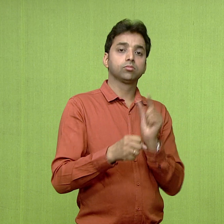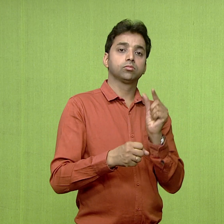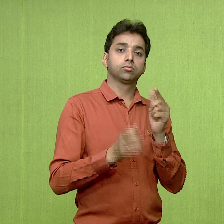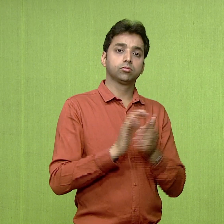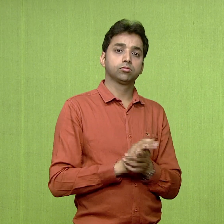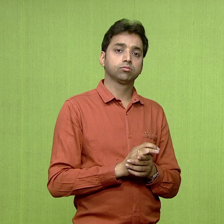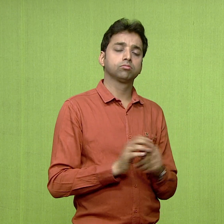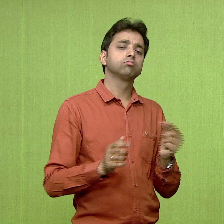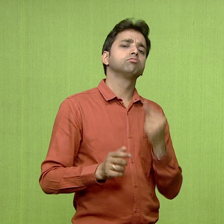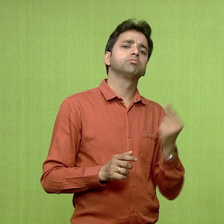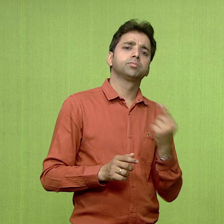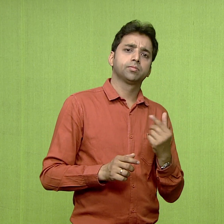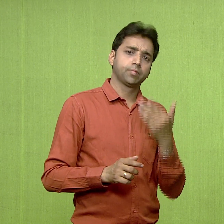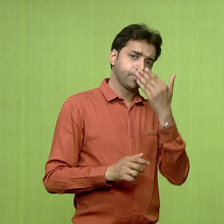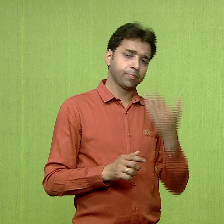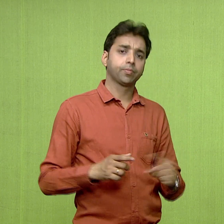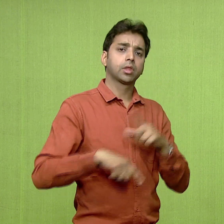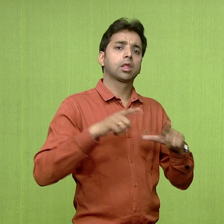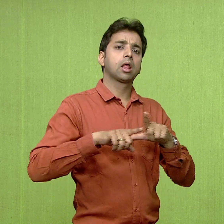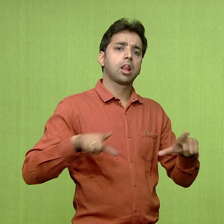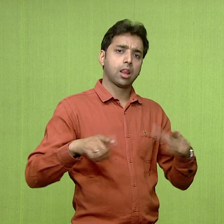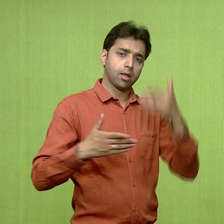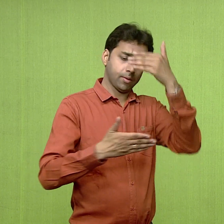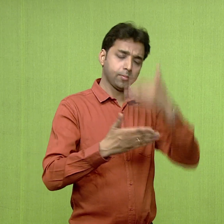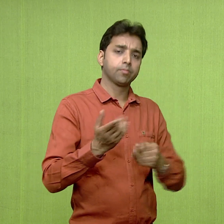were used as medium of instruction.